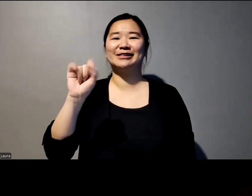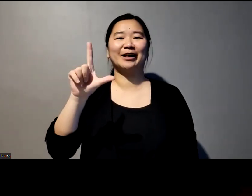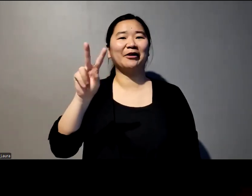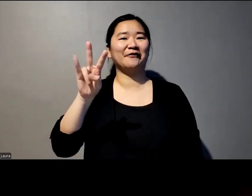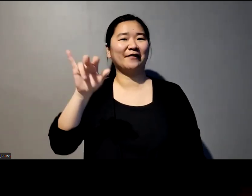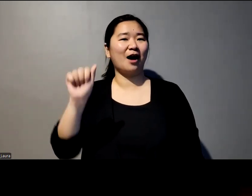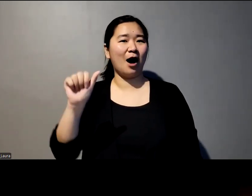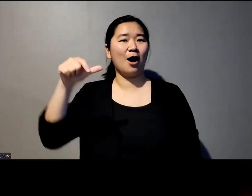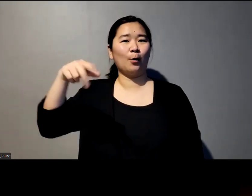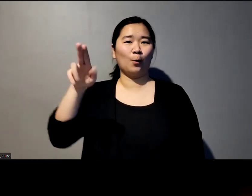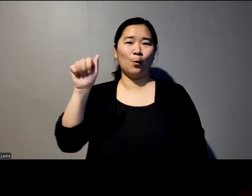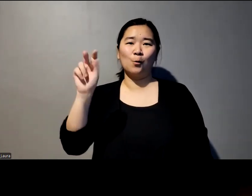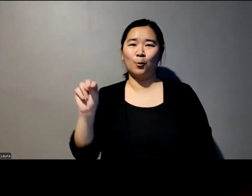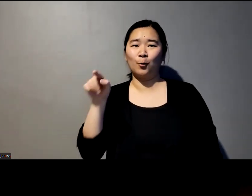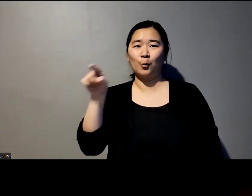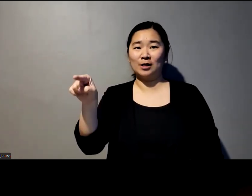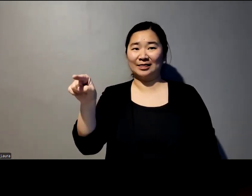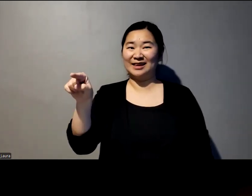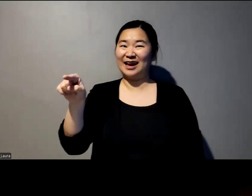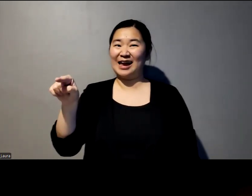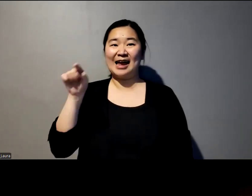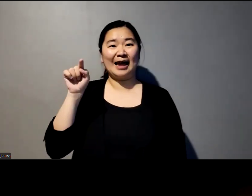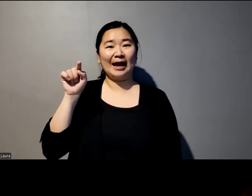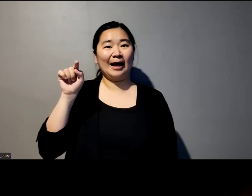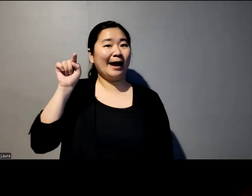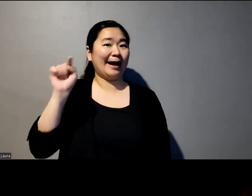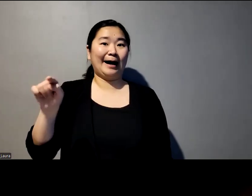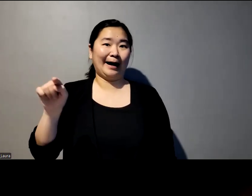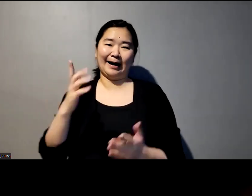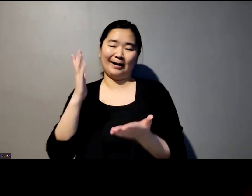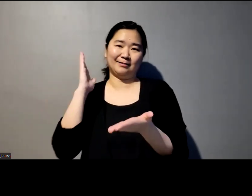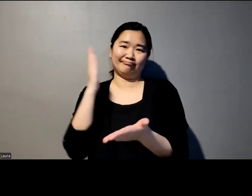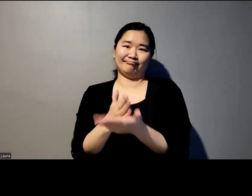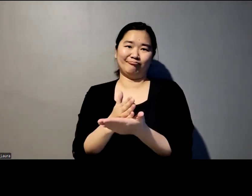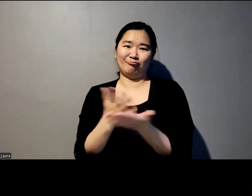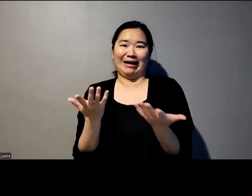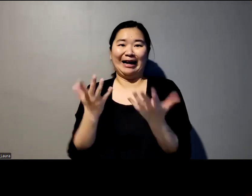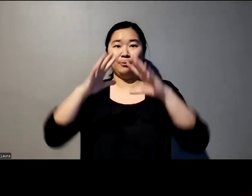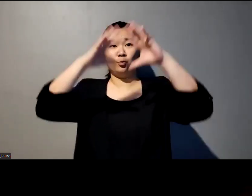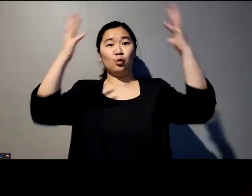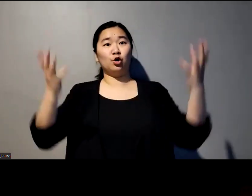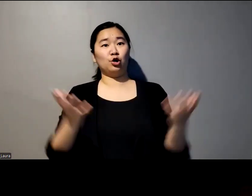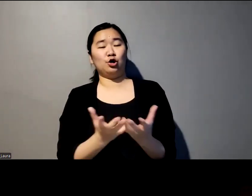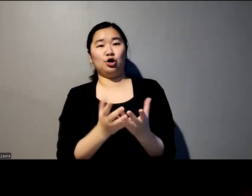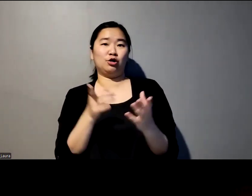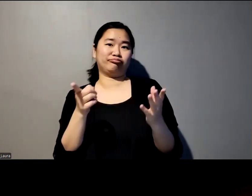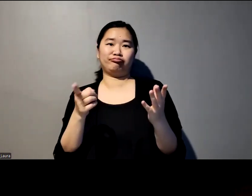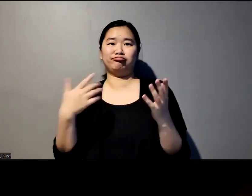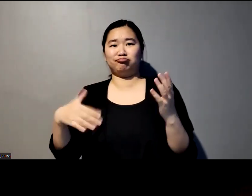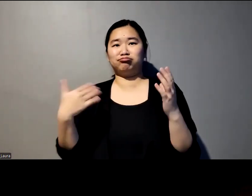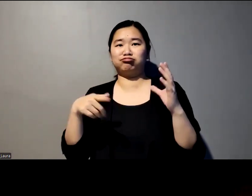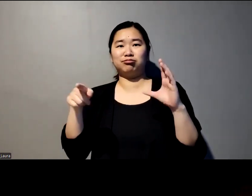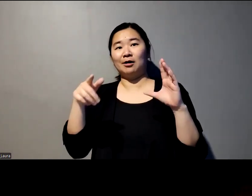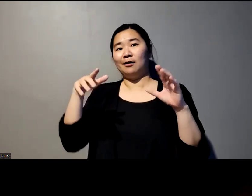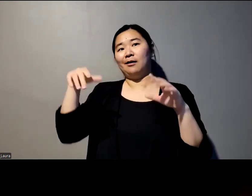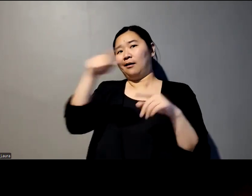world. Of course, we all know her as she's served as an independent expert on the on the committee on the